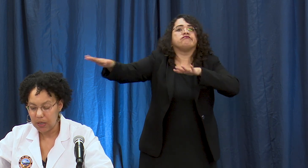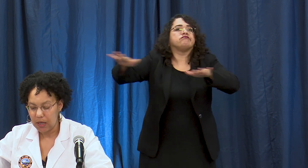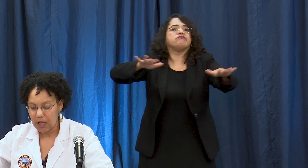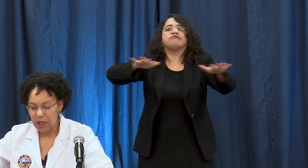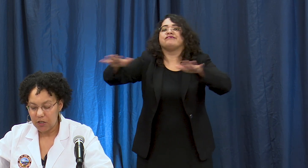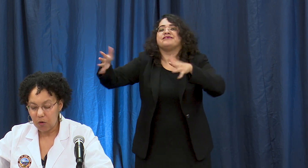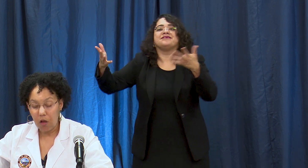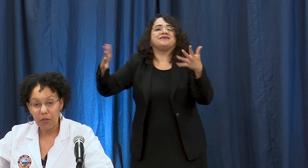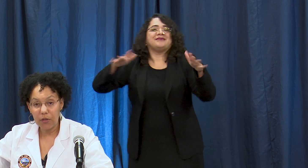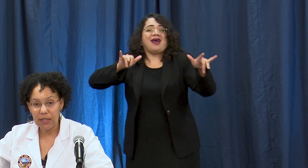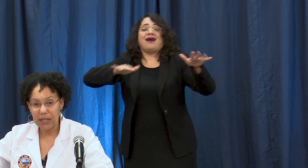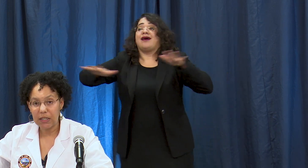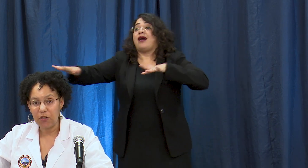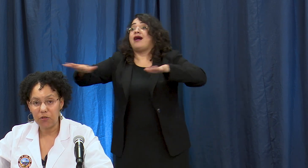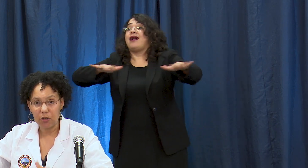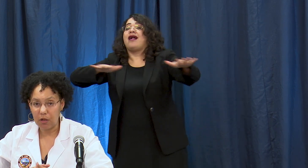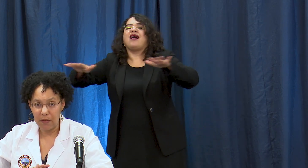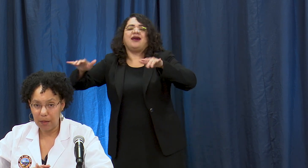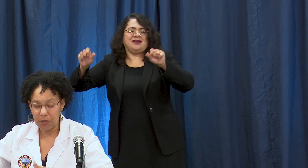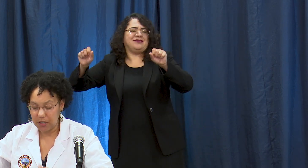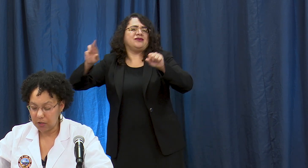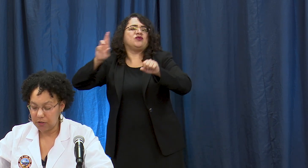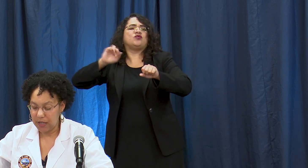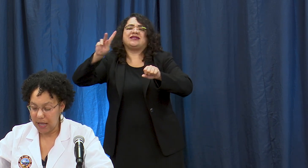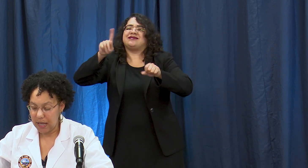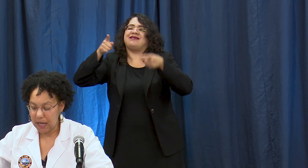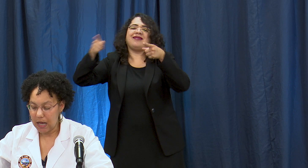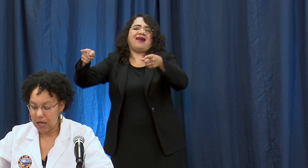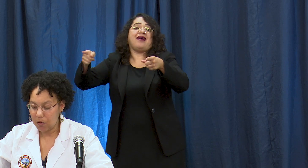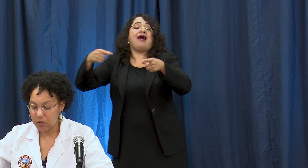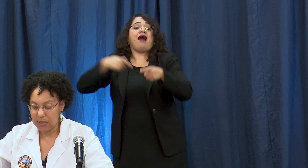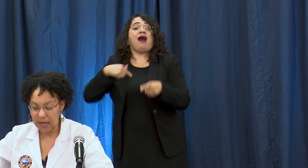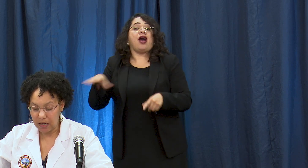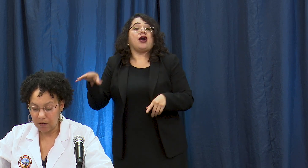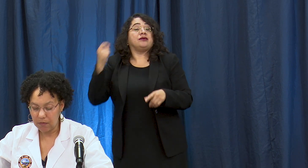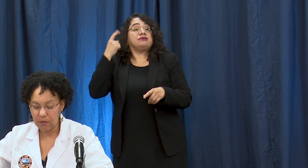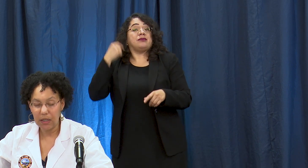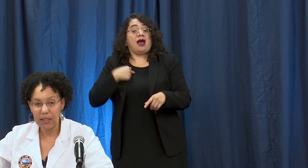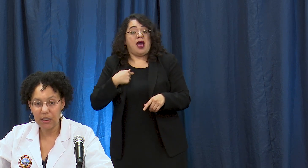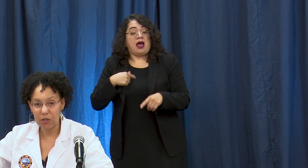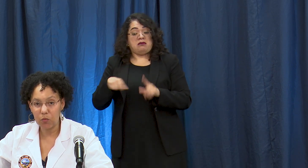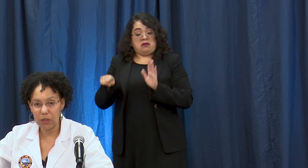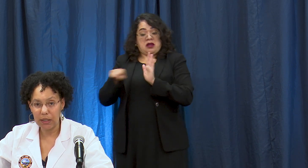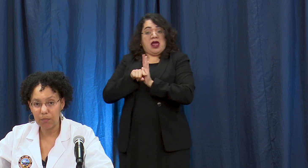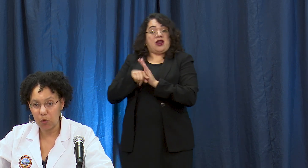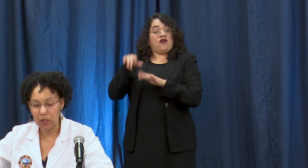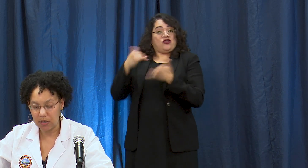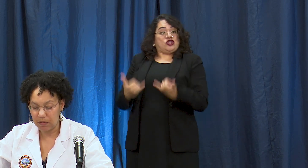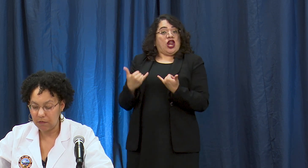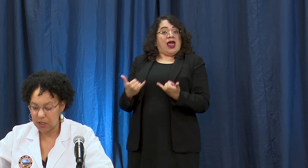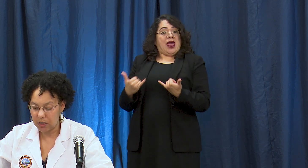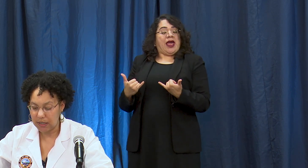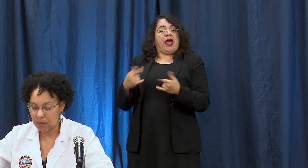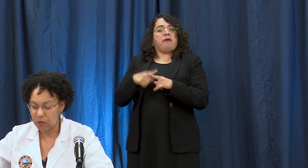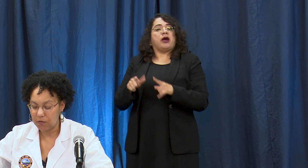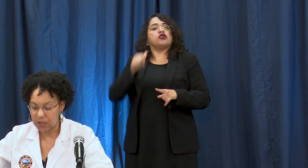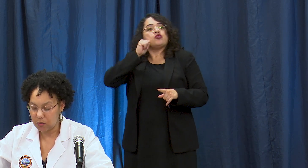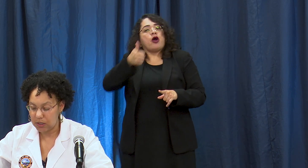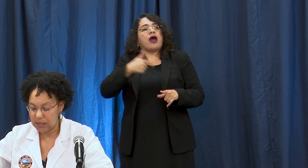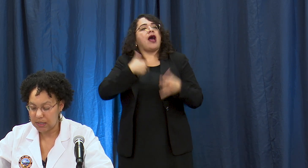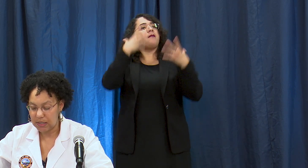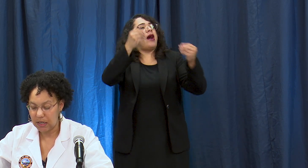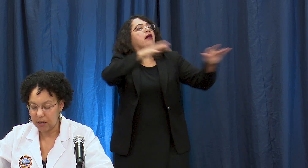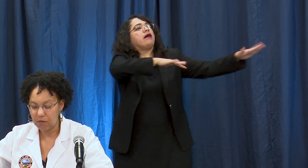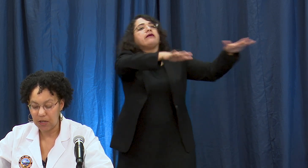community. So although the test that you took on that particular day was negative, it's still really important to be vigilant with